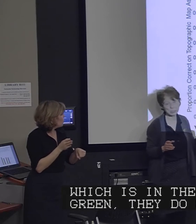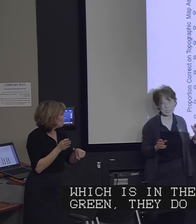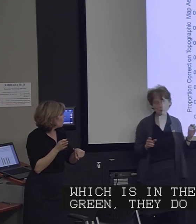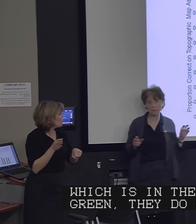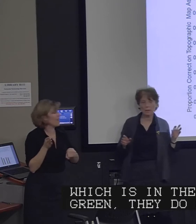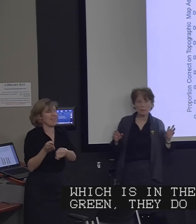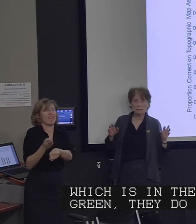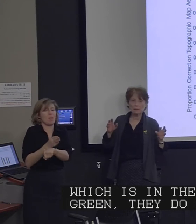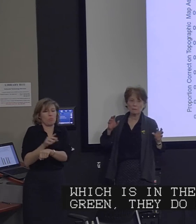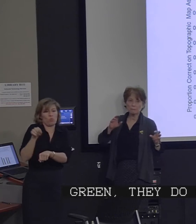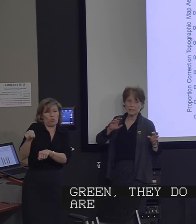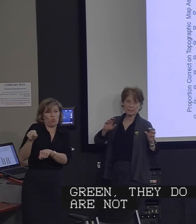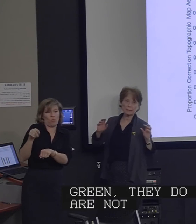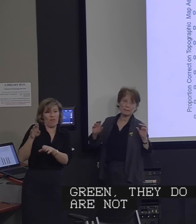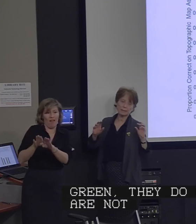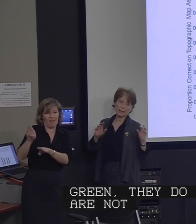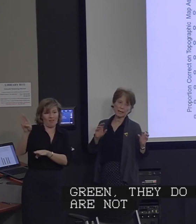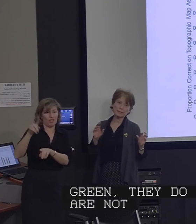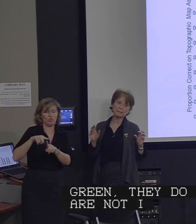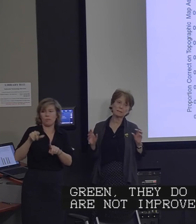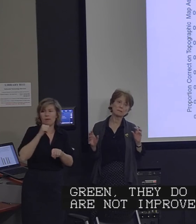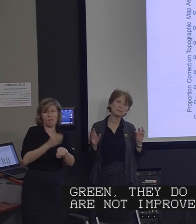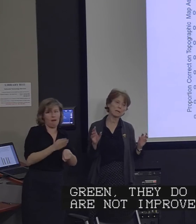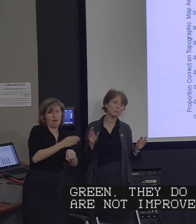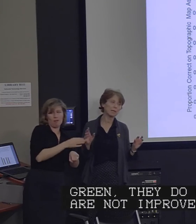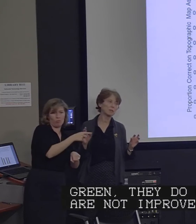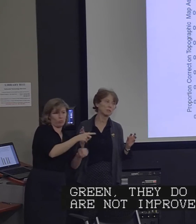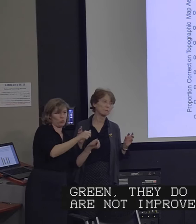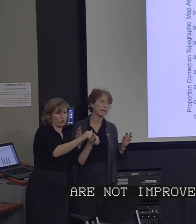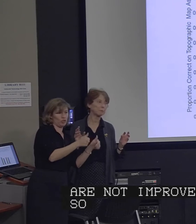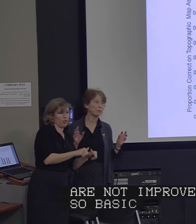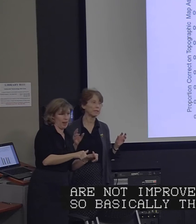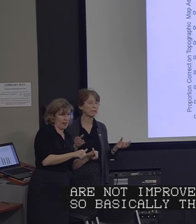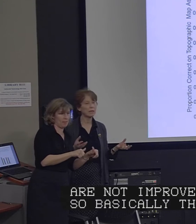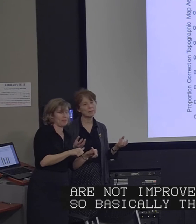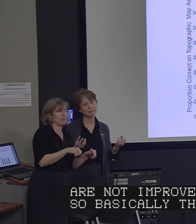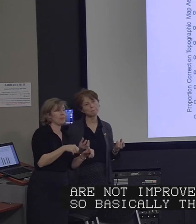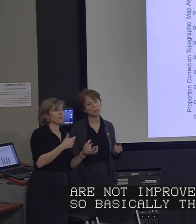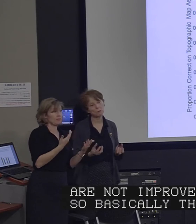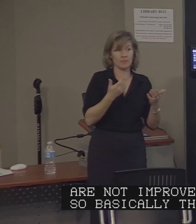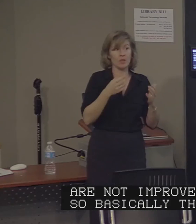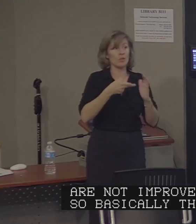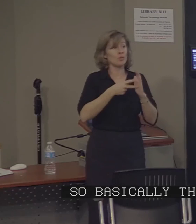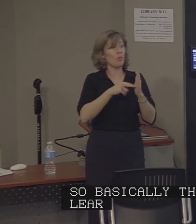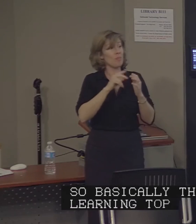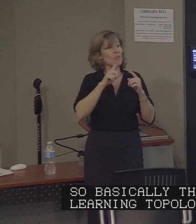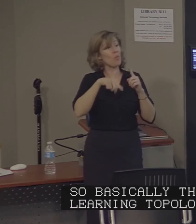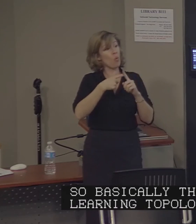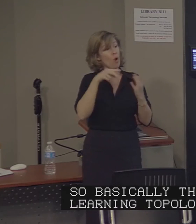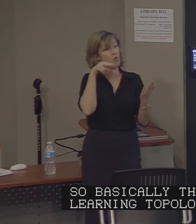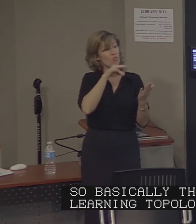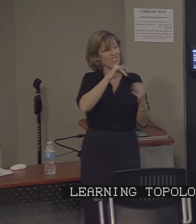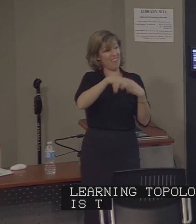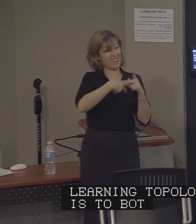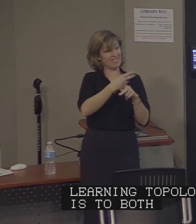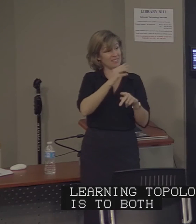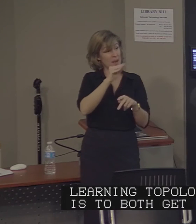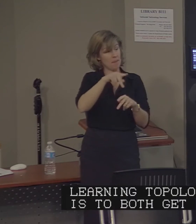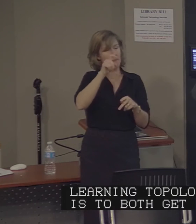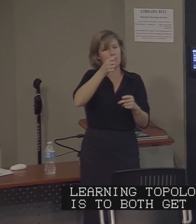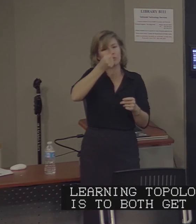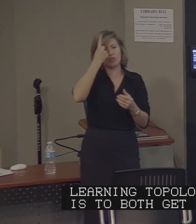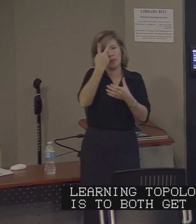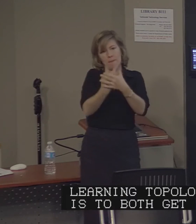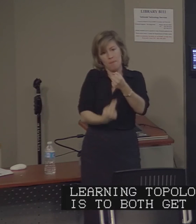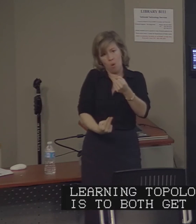on the shape. So basically, the task in learning topological map reading is to both get the concept of elevation and